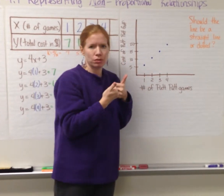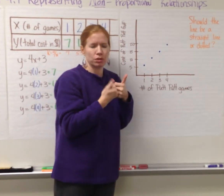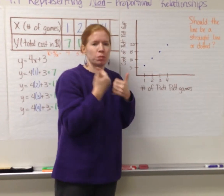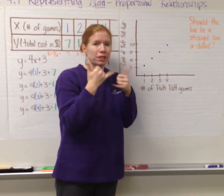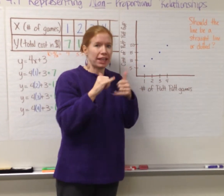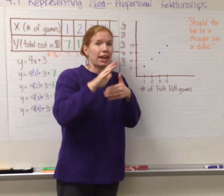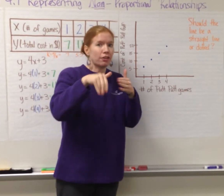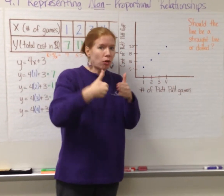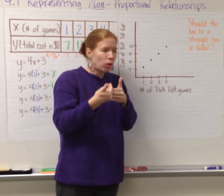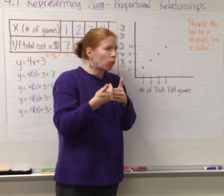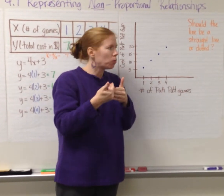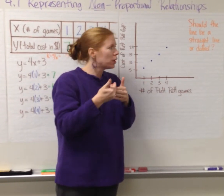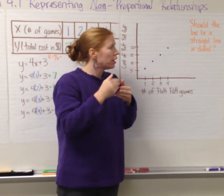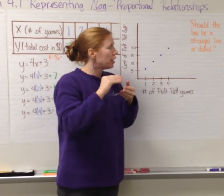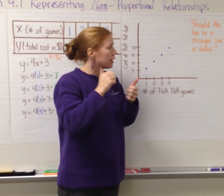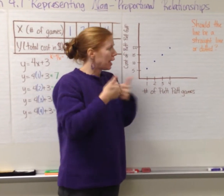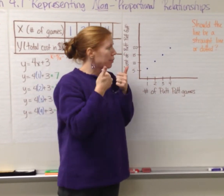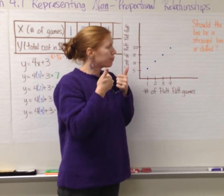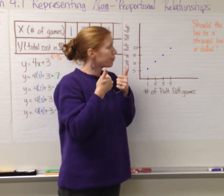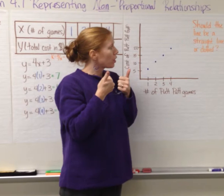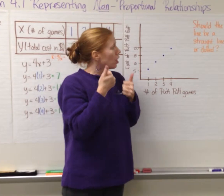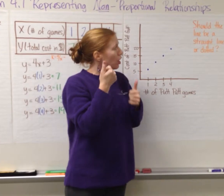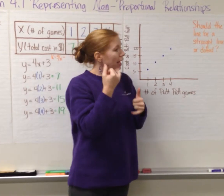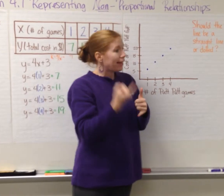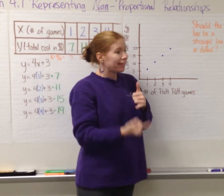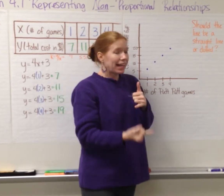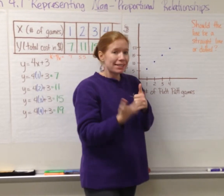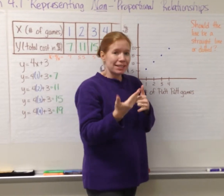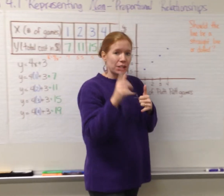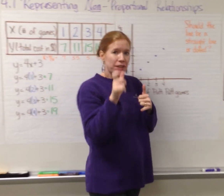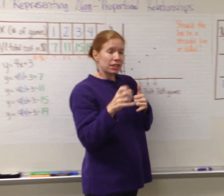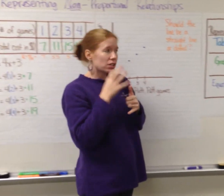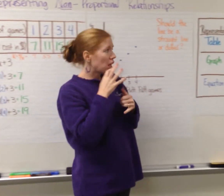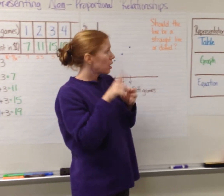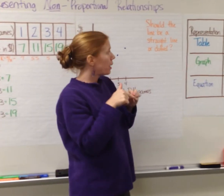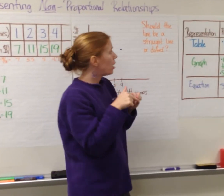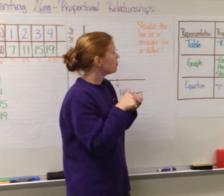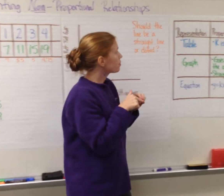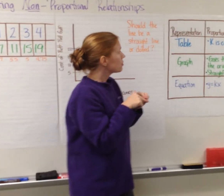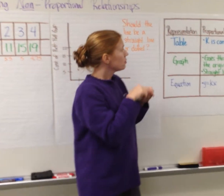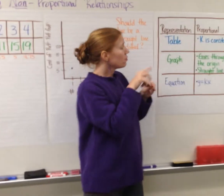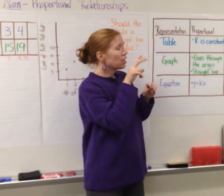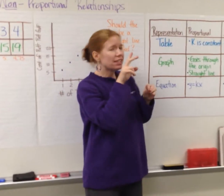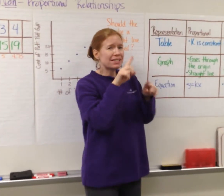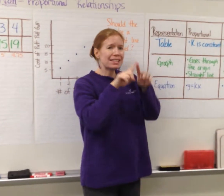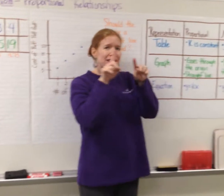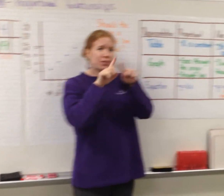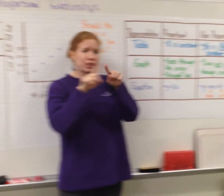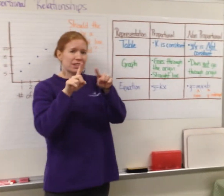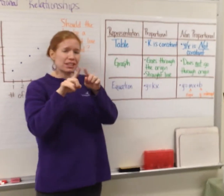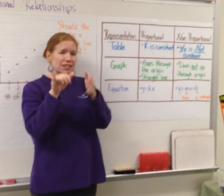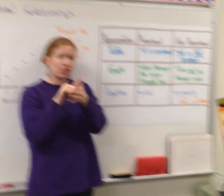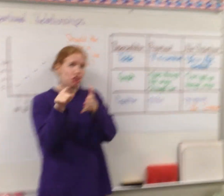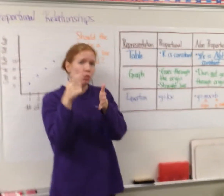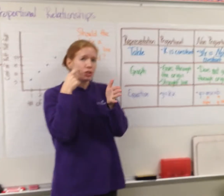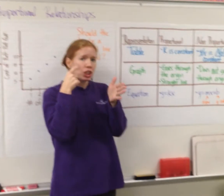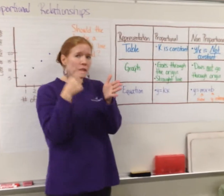You play a whole game. All right, last thing we need to talk about is the differences that you will